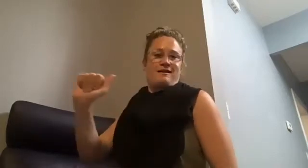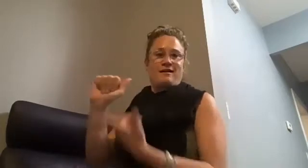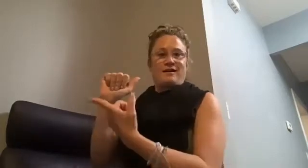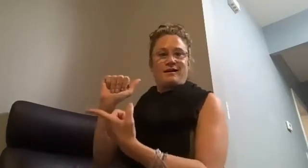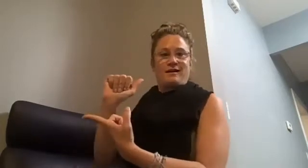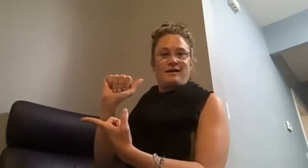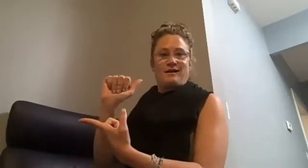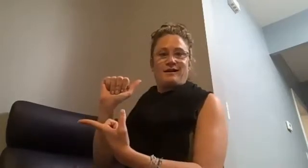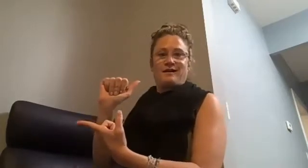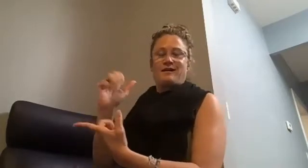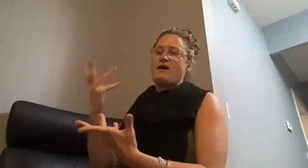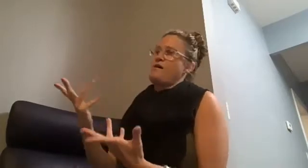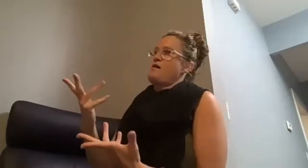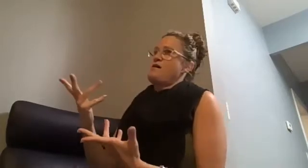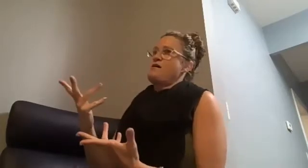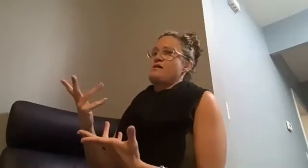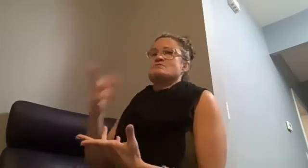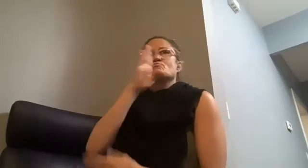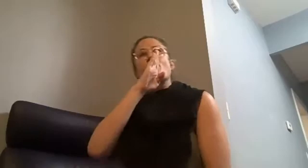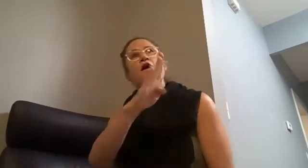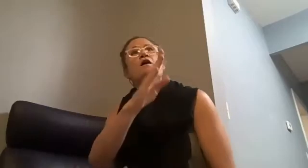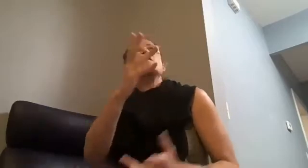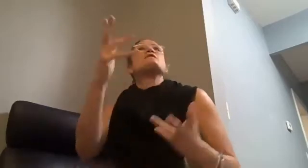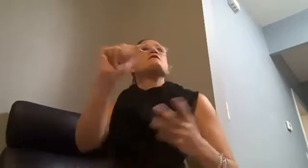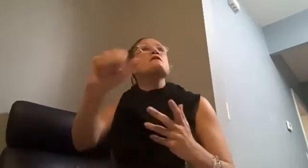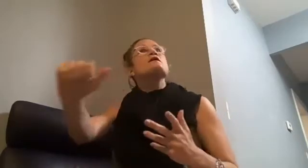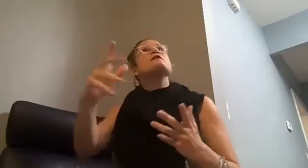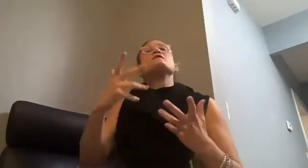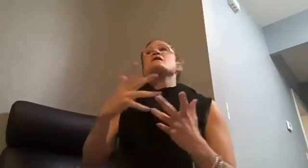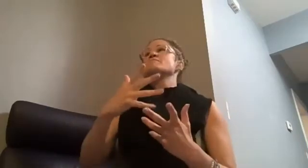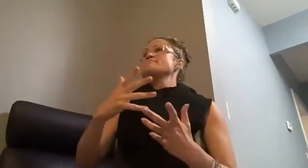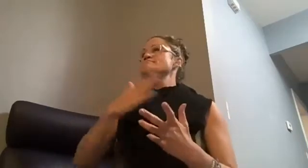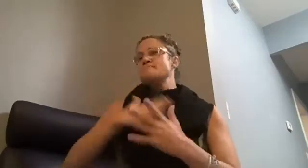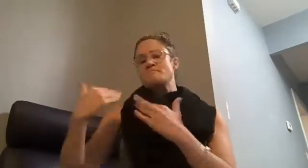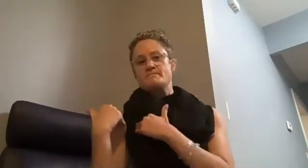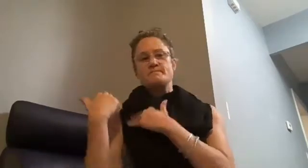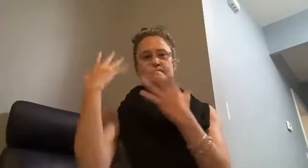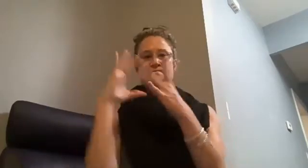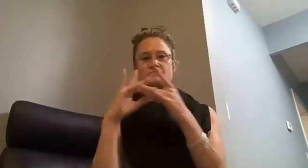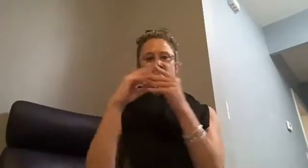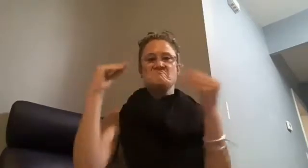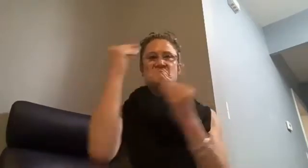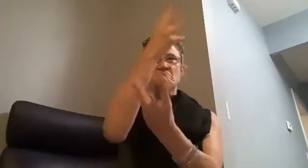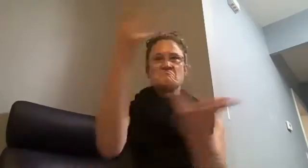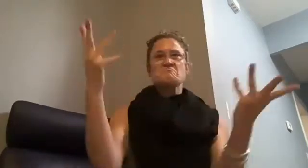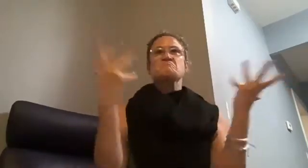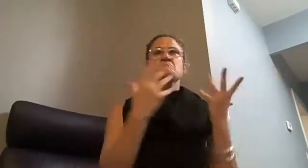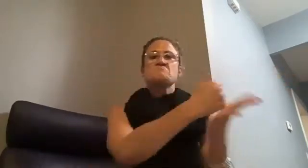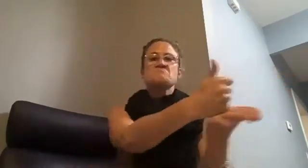debt to sobriety. He believes that he has a duty to carry the message. And he also believes that it's one of the things that can help